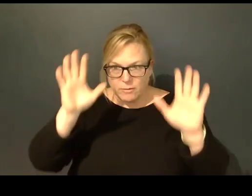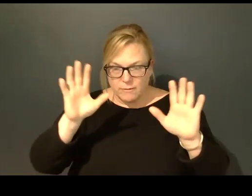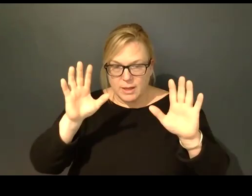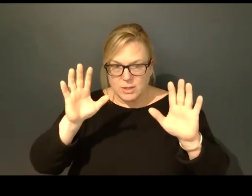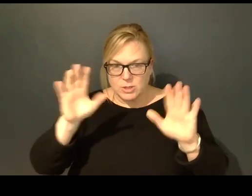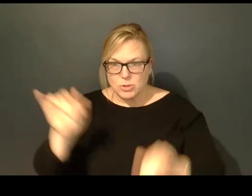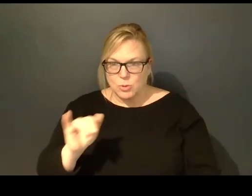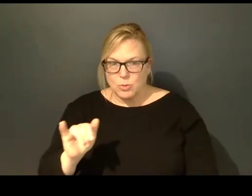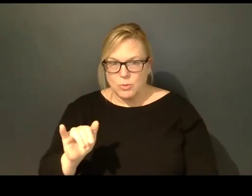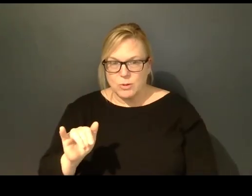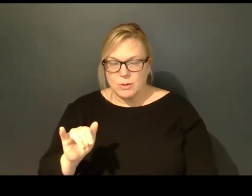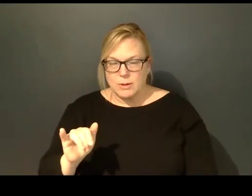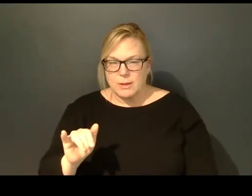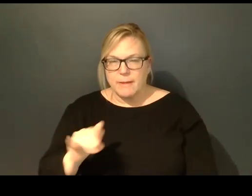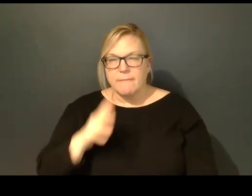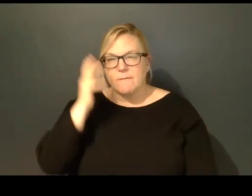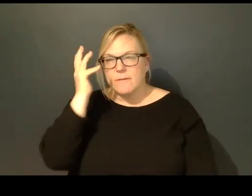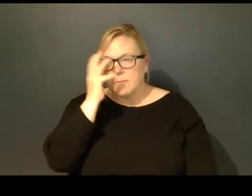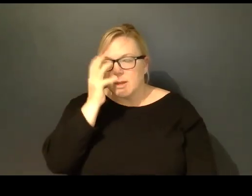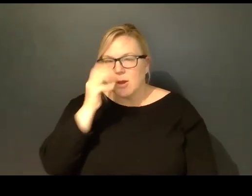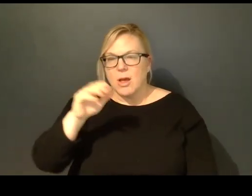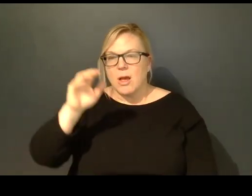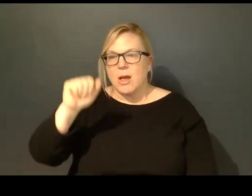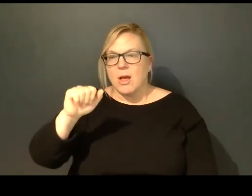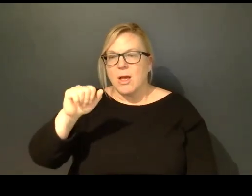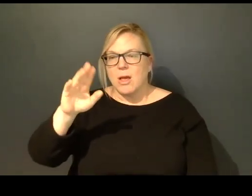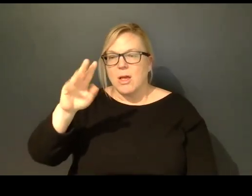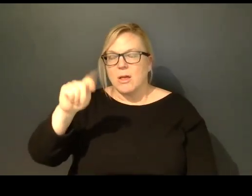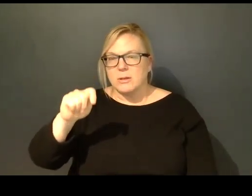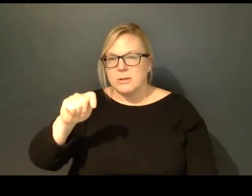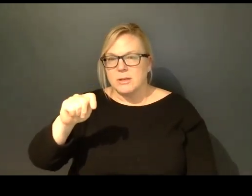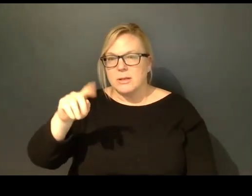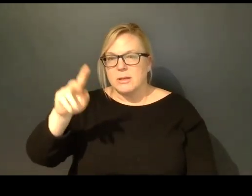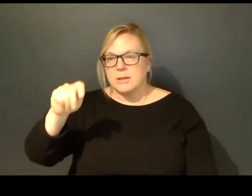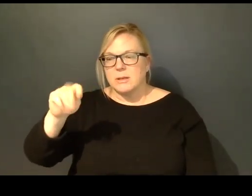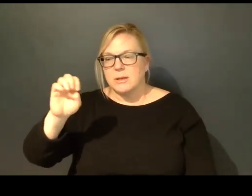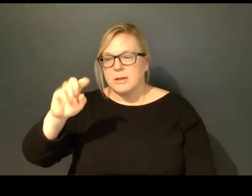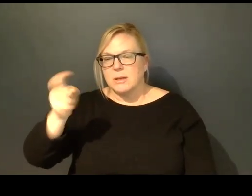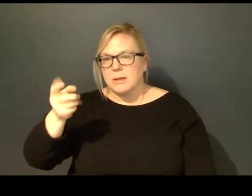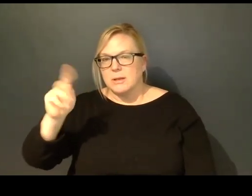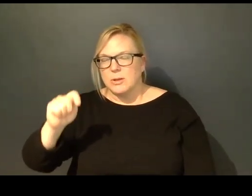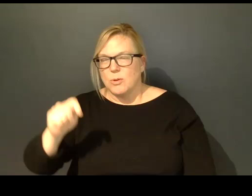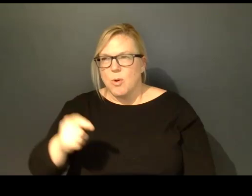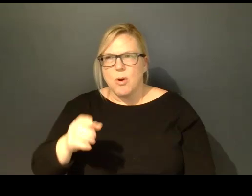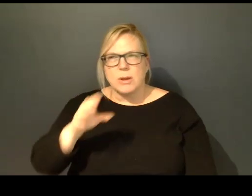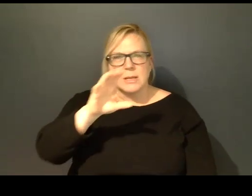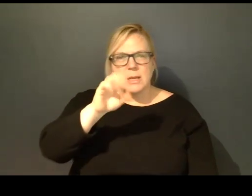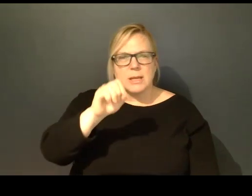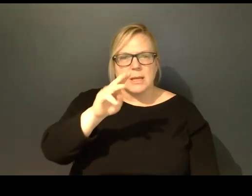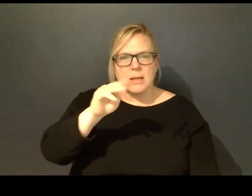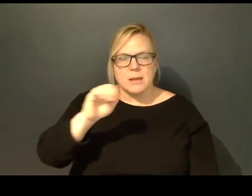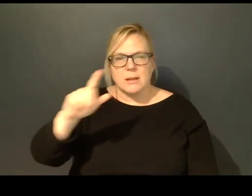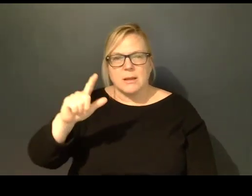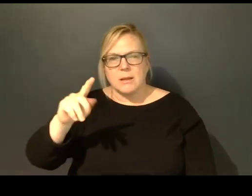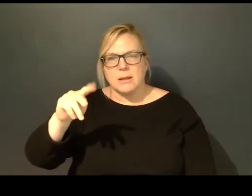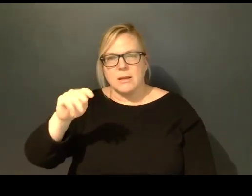ask, he's familiar with alt text, but he thought that he heard someone say something about camel text. Yes.